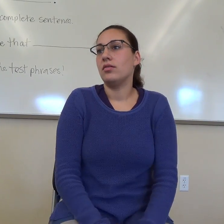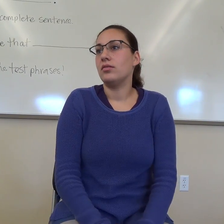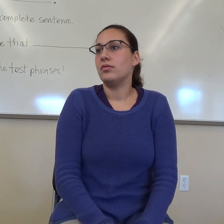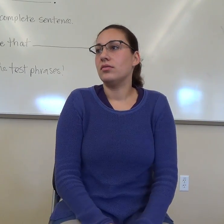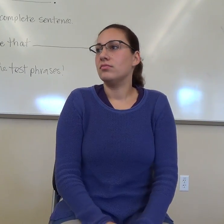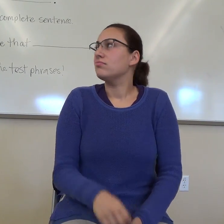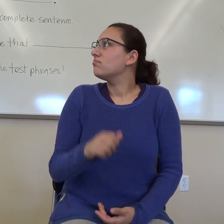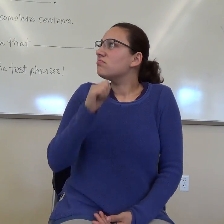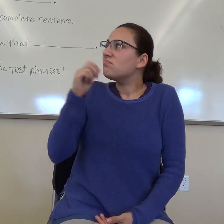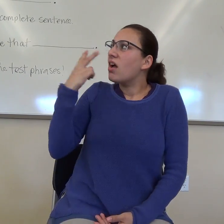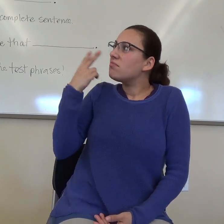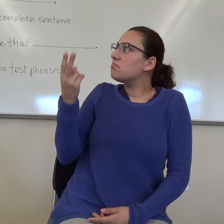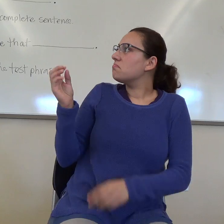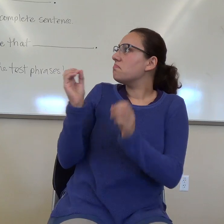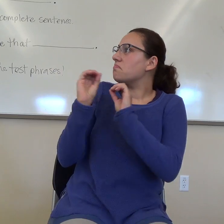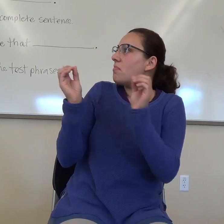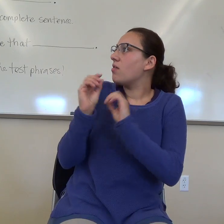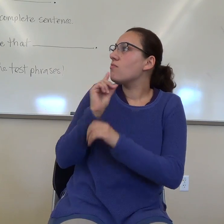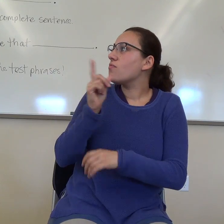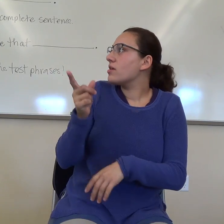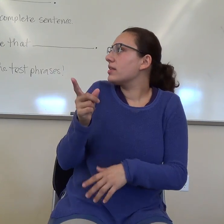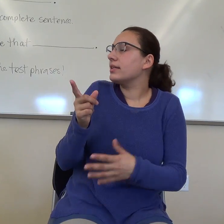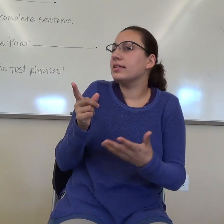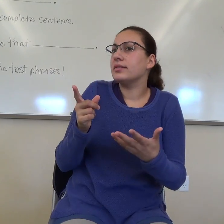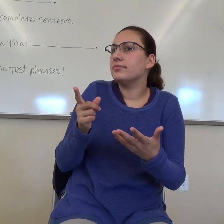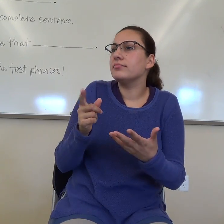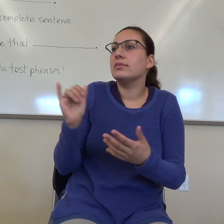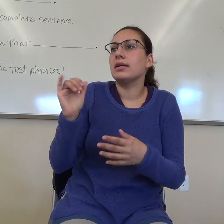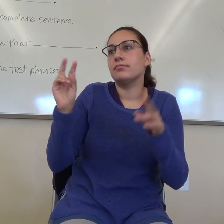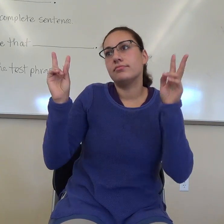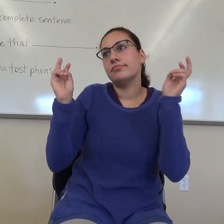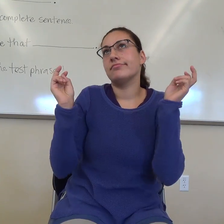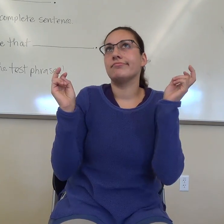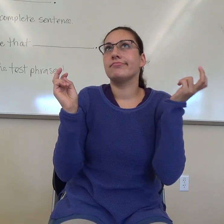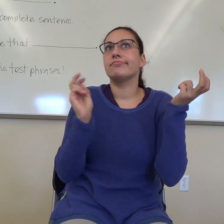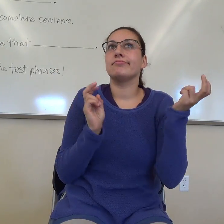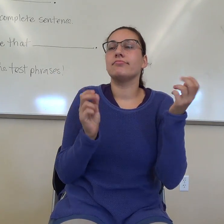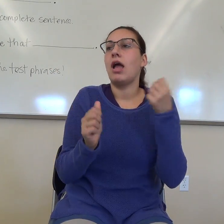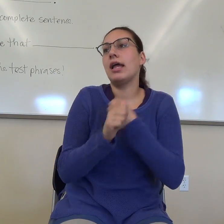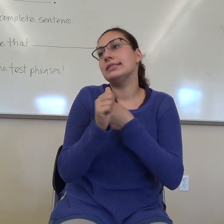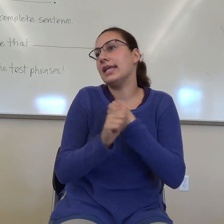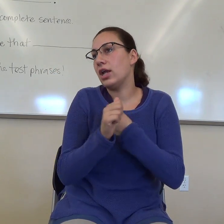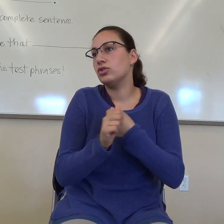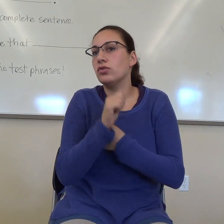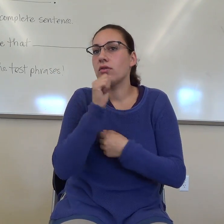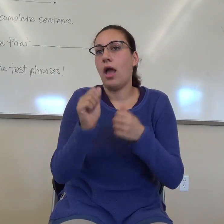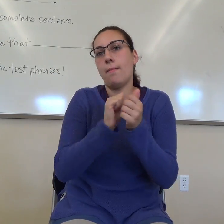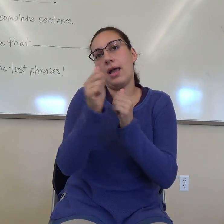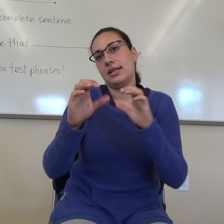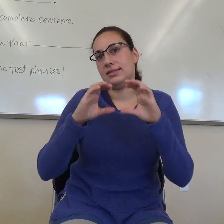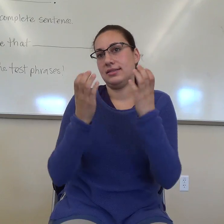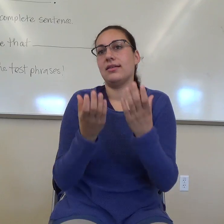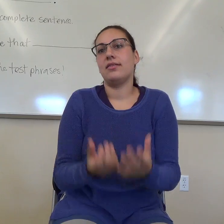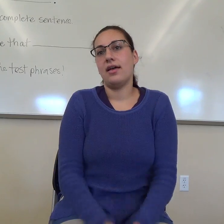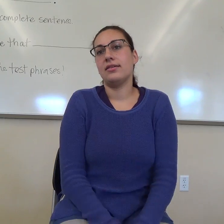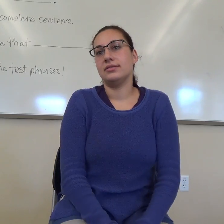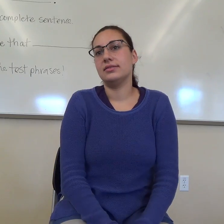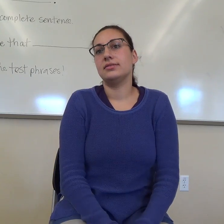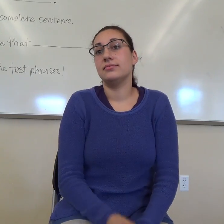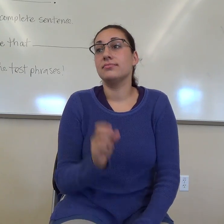seeing that there's a danger of you not passing this part of the class at this point.